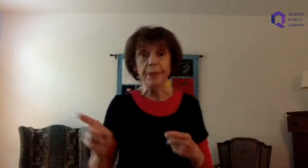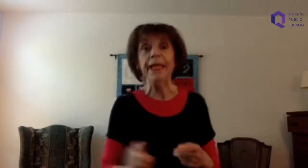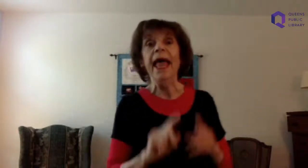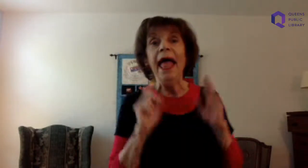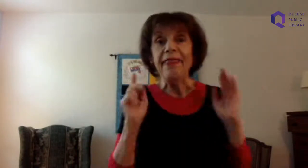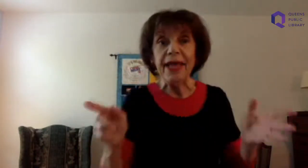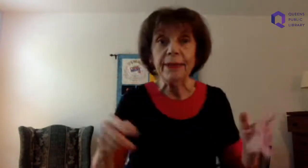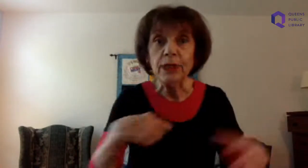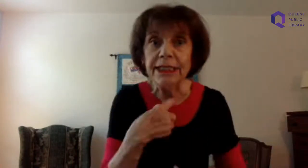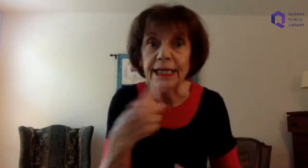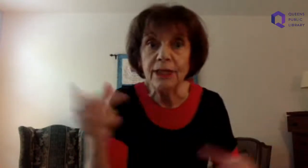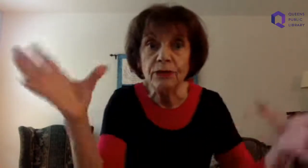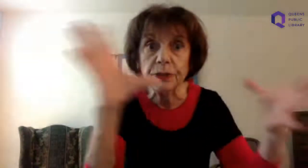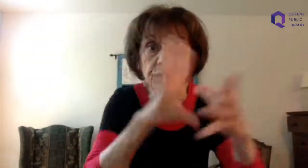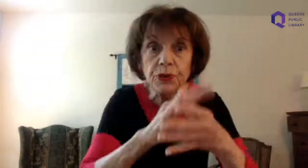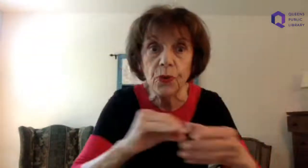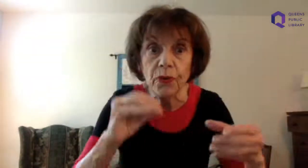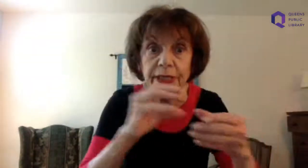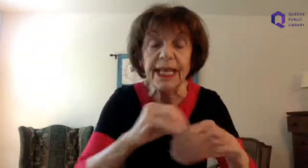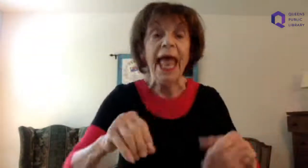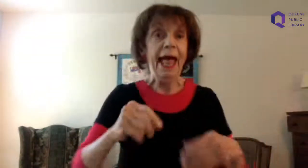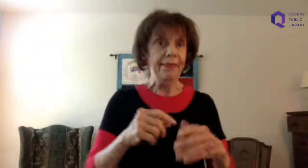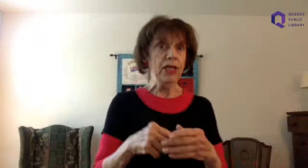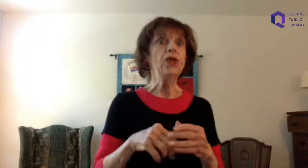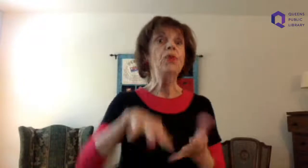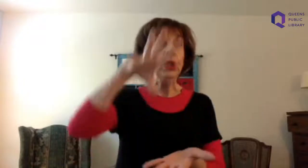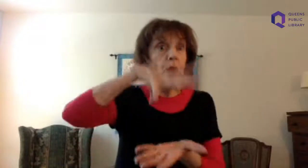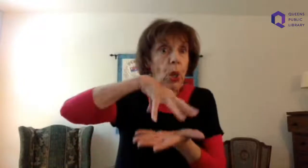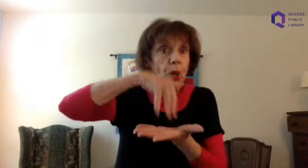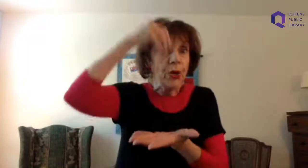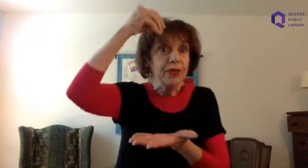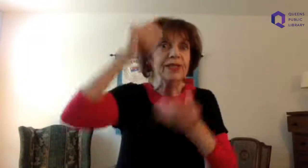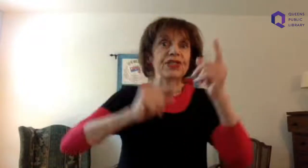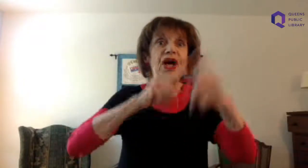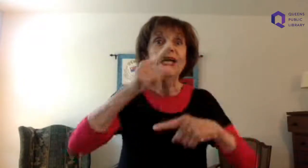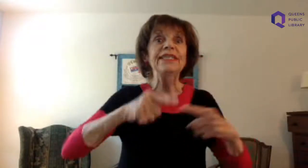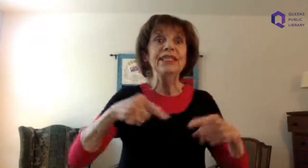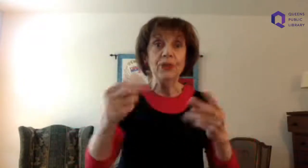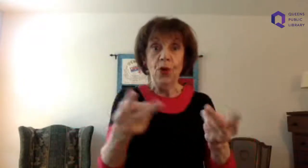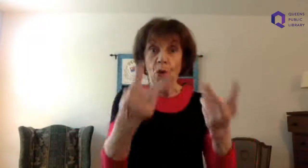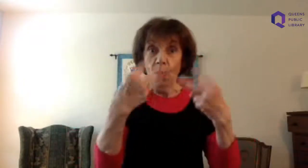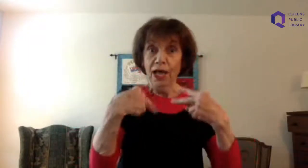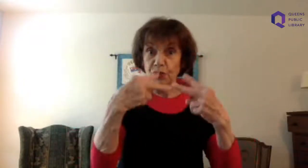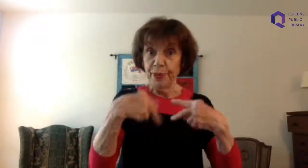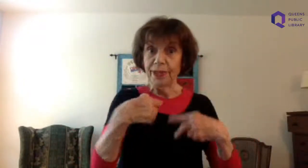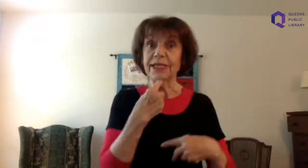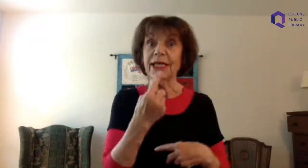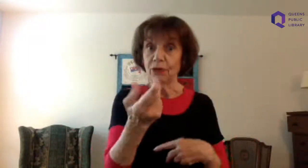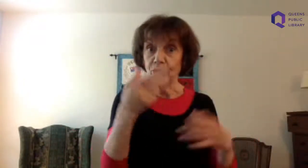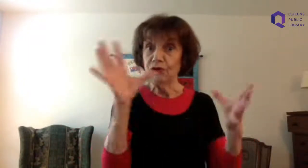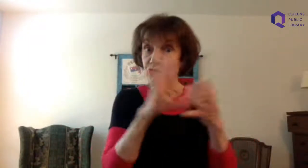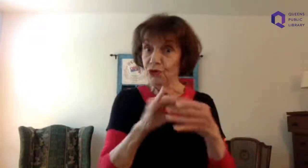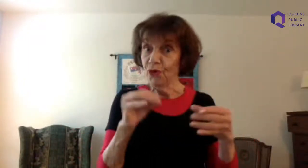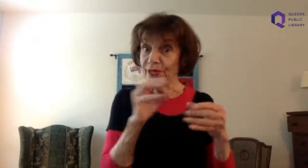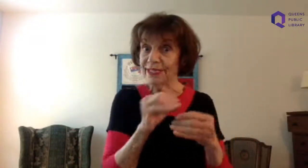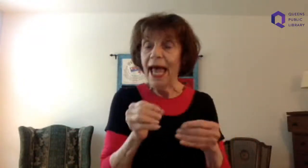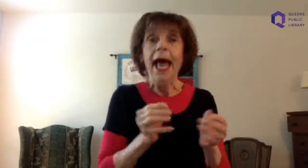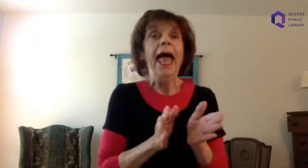alphabet, and then I'm going to tell you some stories, and then you will learn the signs as you watch me tell you stories.